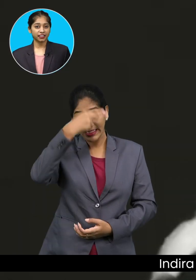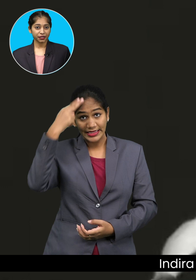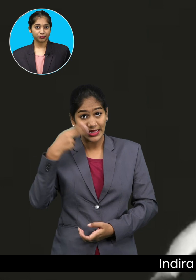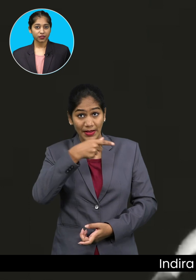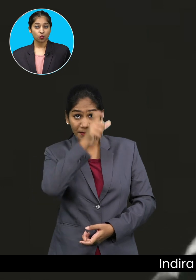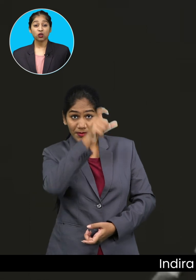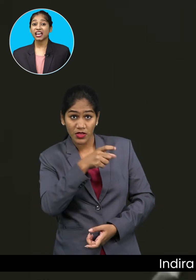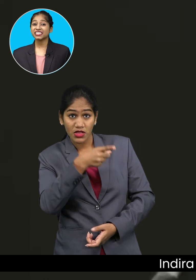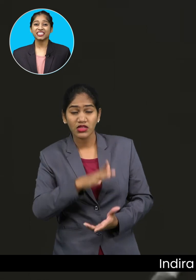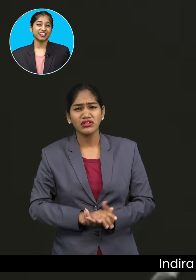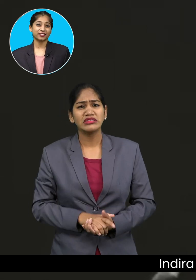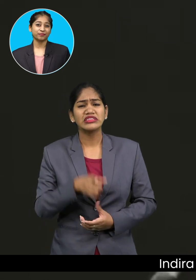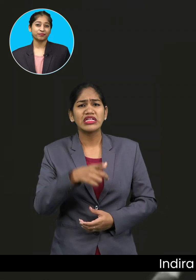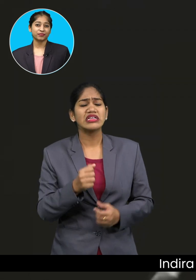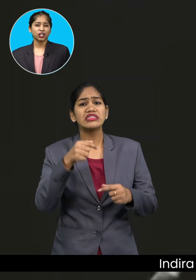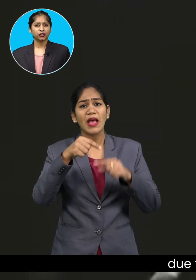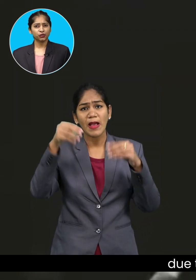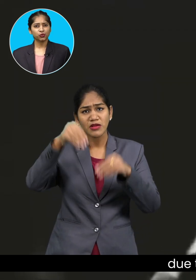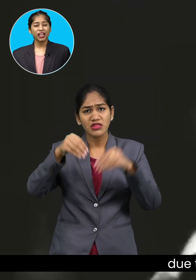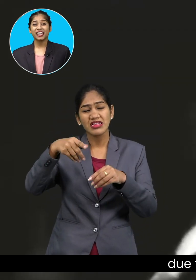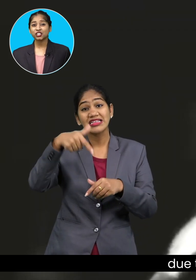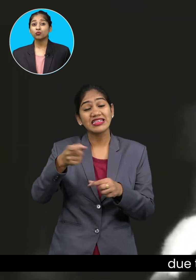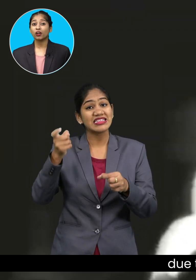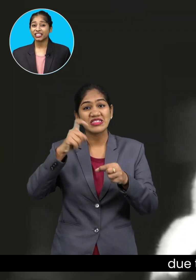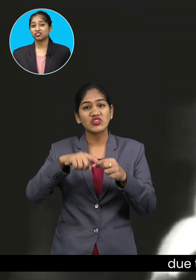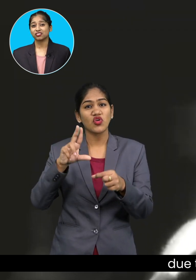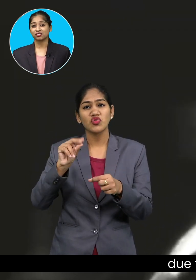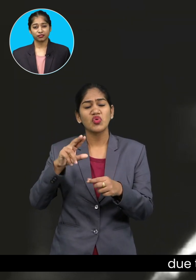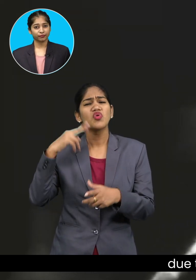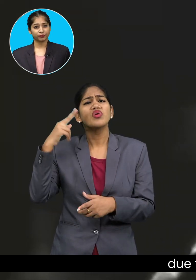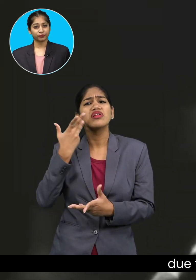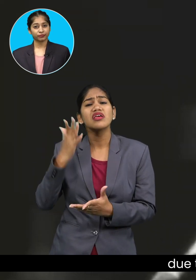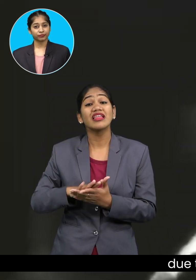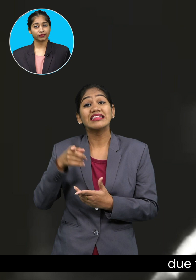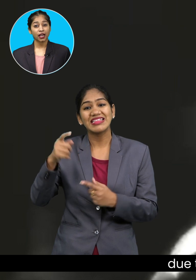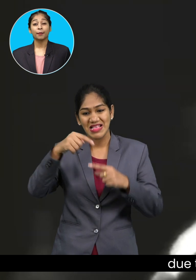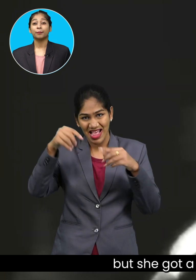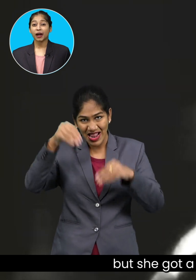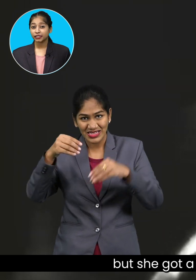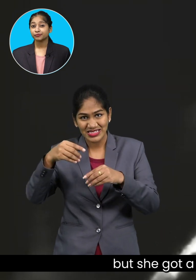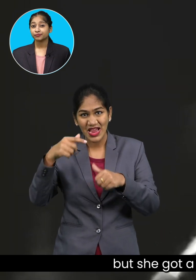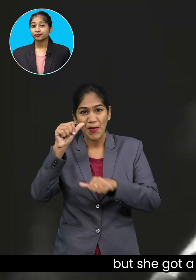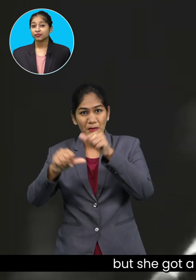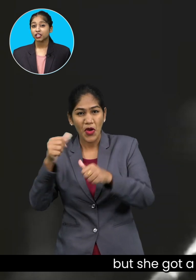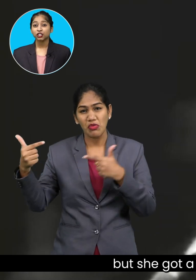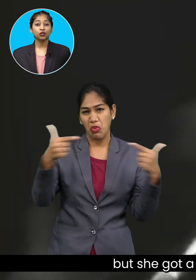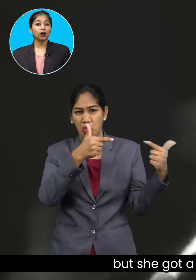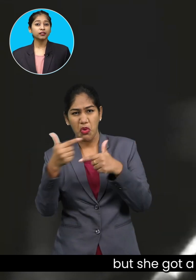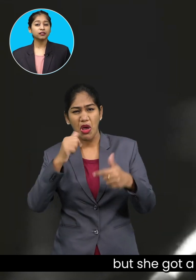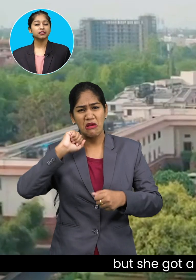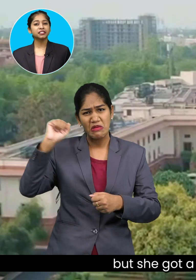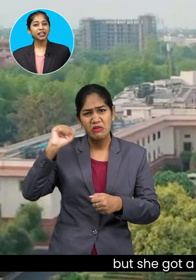Indira Gandhi was unseated due to election violations, but